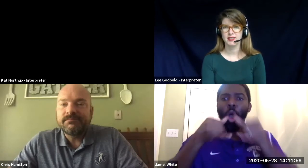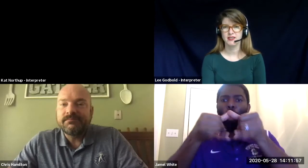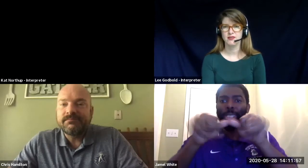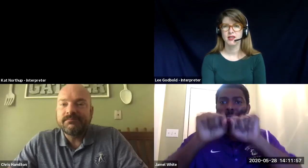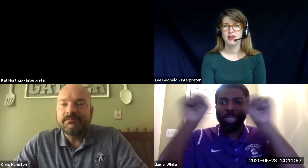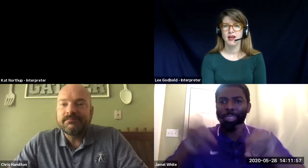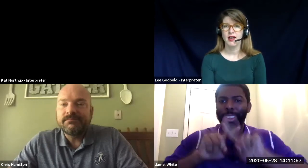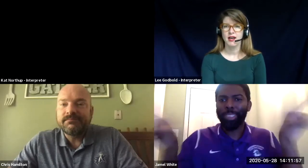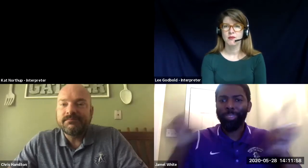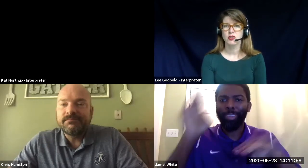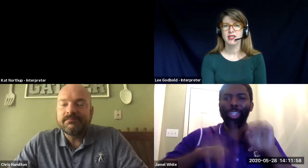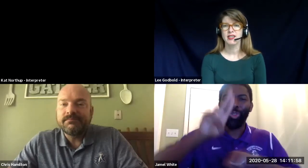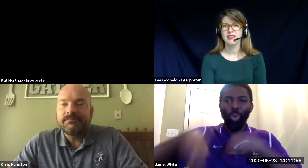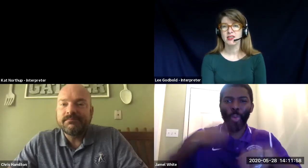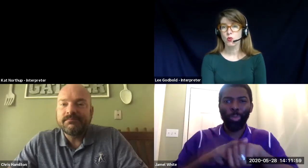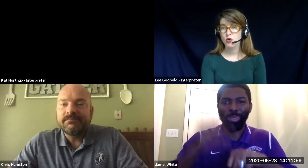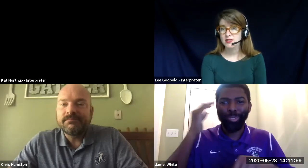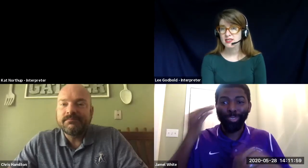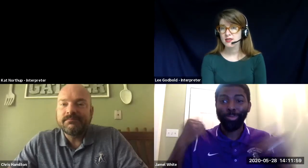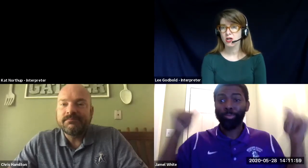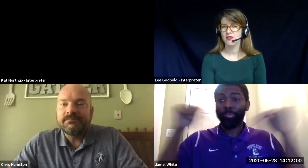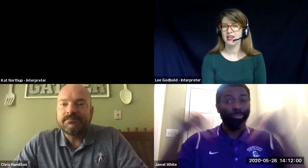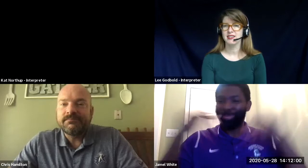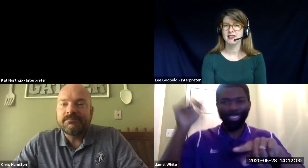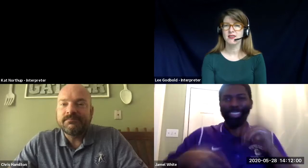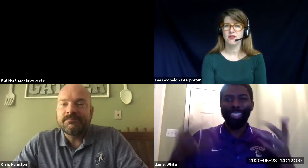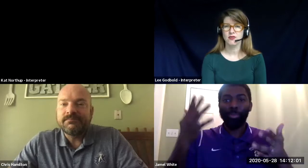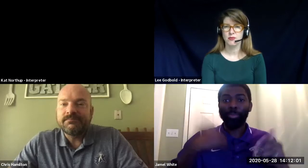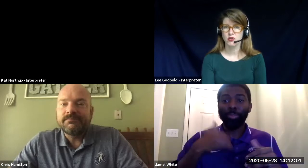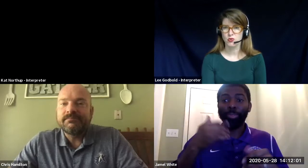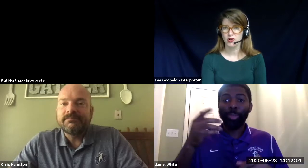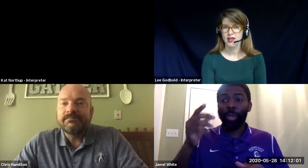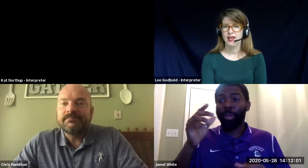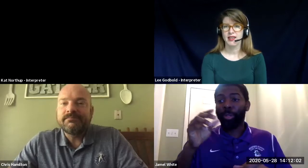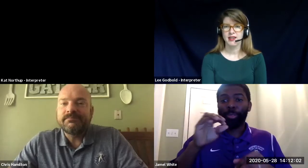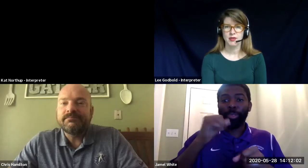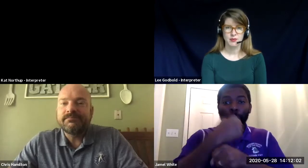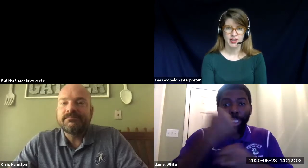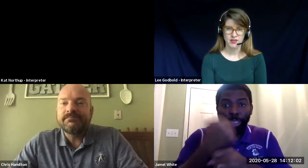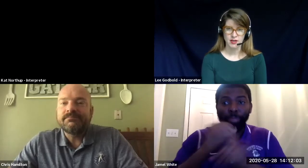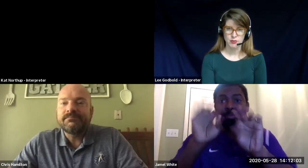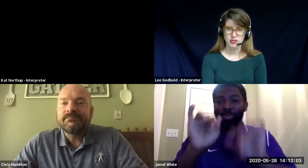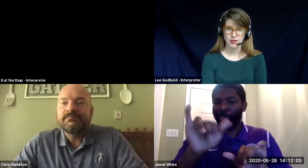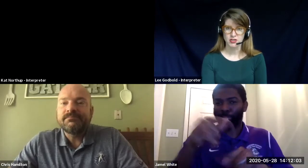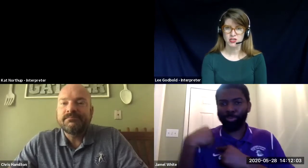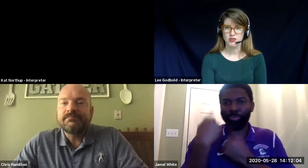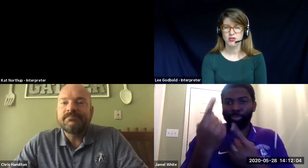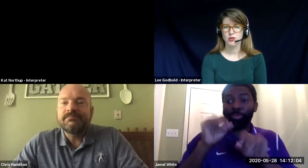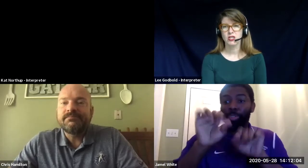perspective. Looking at like the award system and all of that is different from usual, and not being able to have the numbers come in too. So in looking